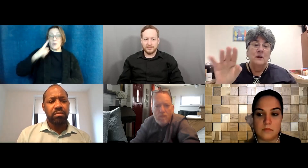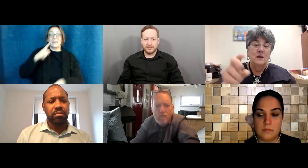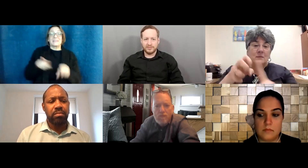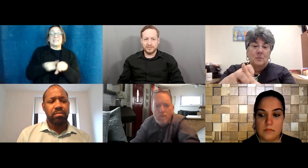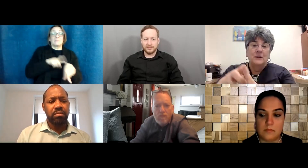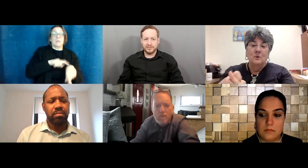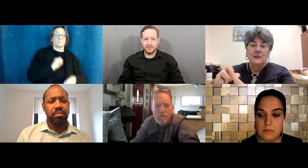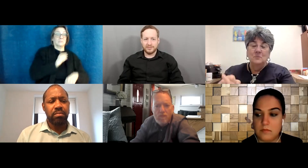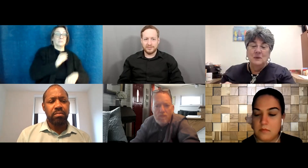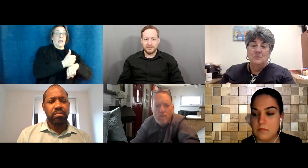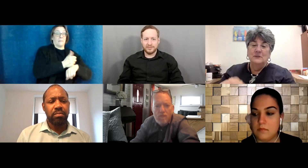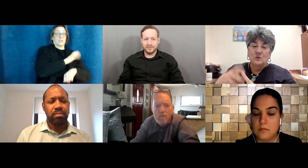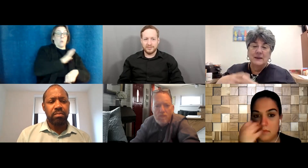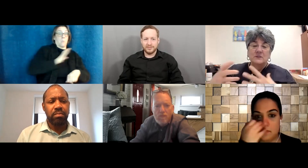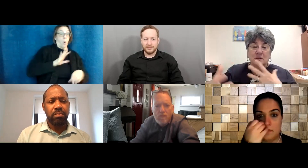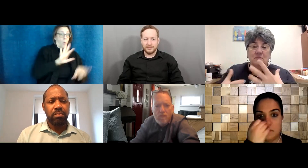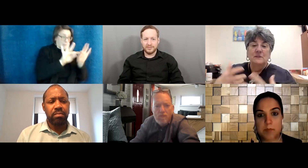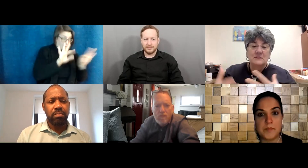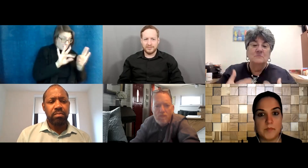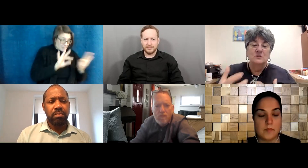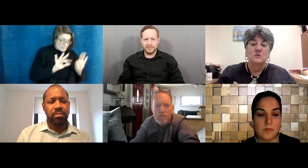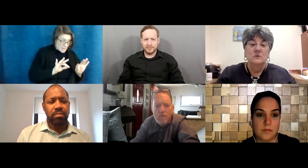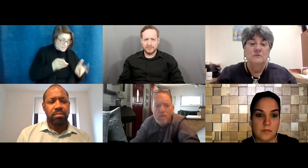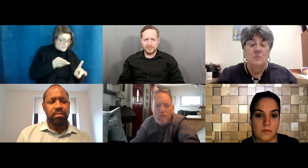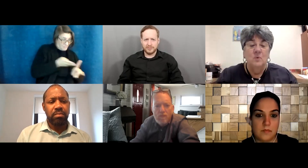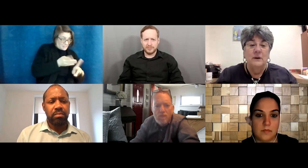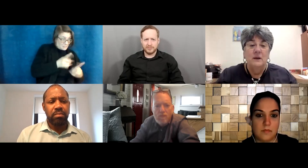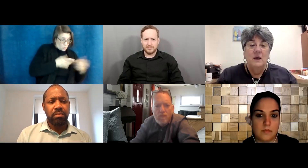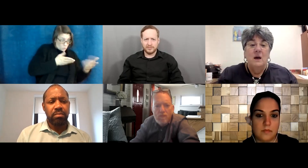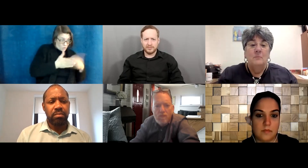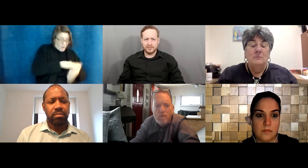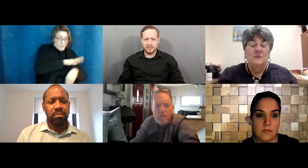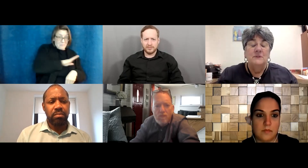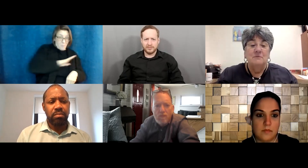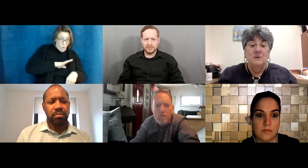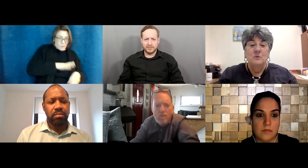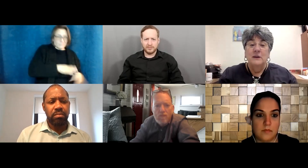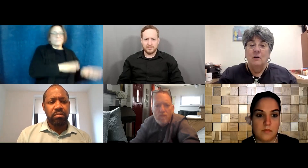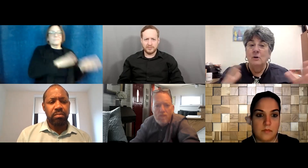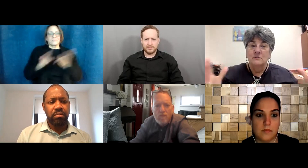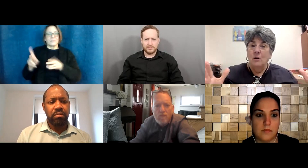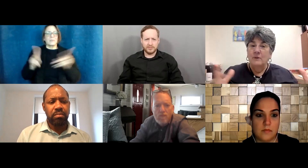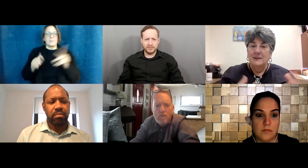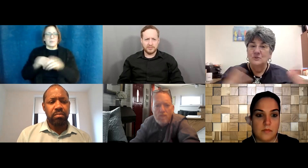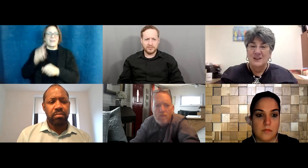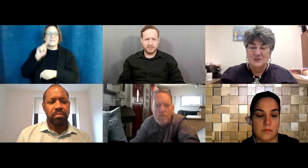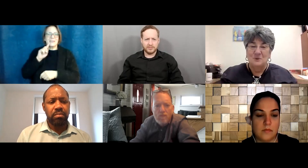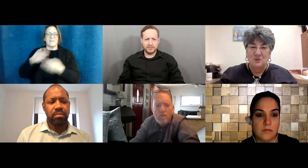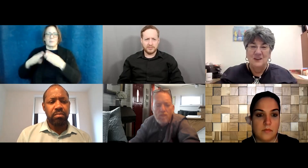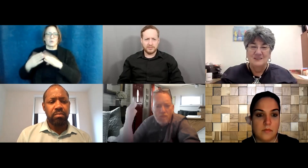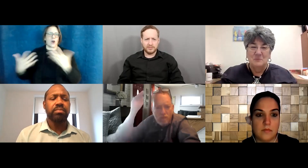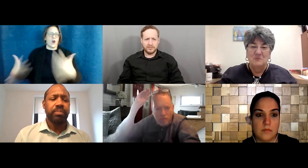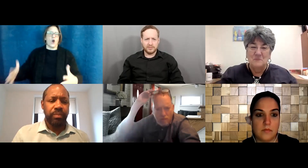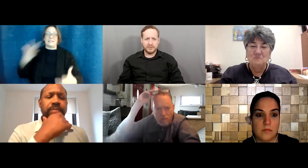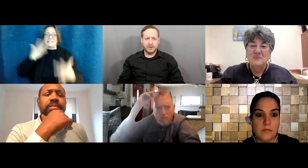that we're buttonholing people and trying to convince them to serve on a board, people in the deaf community are all already stretched so